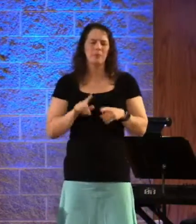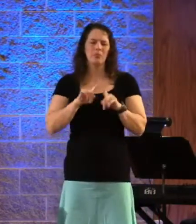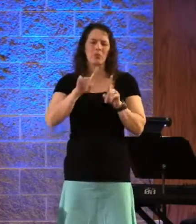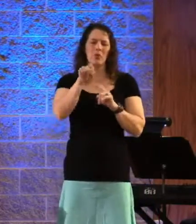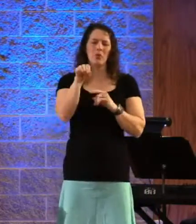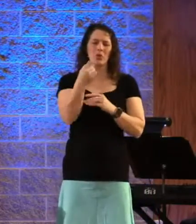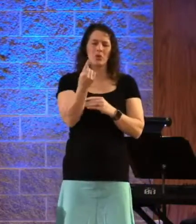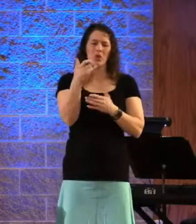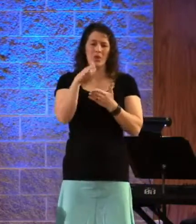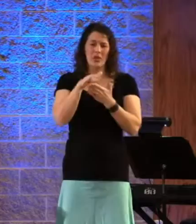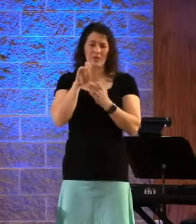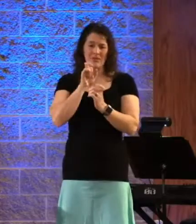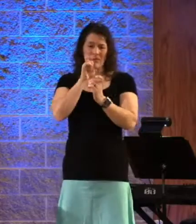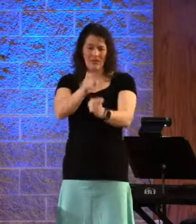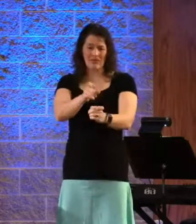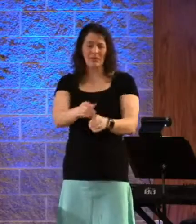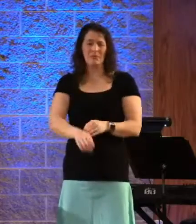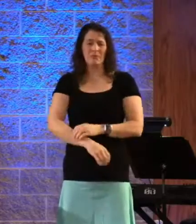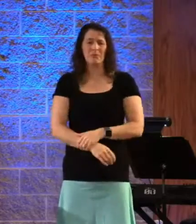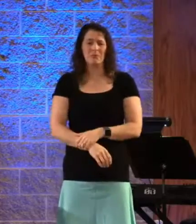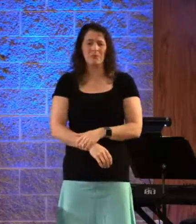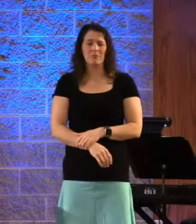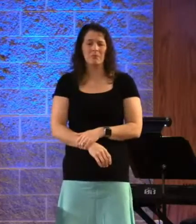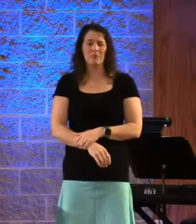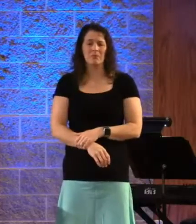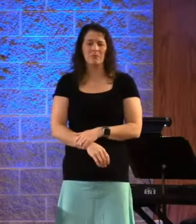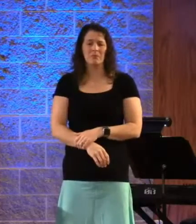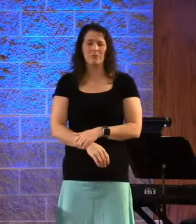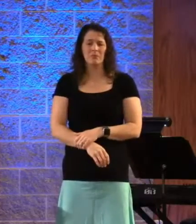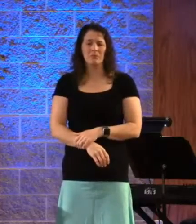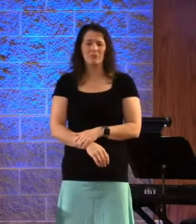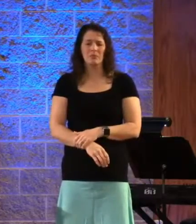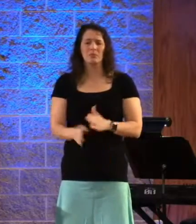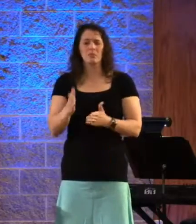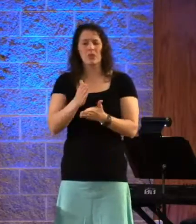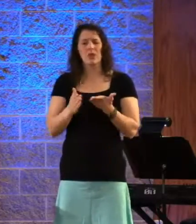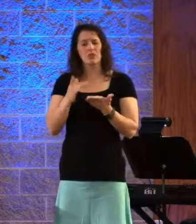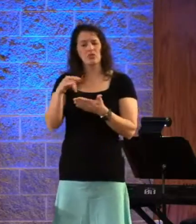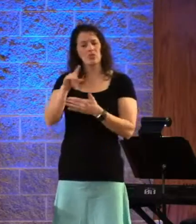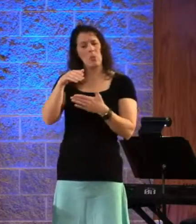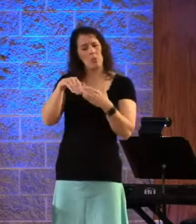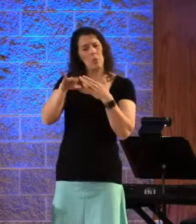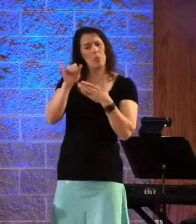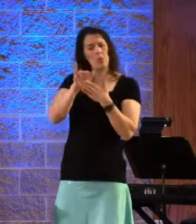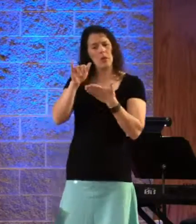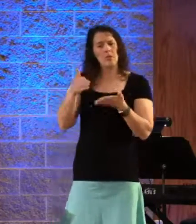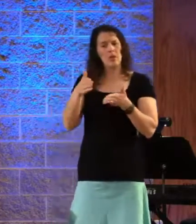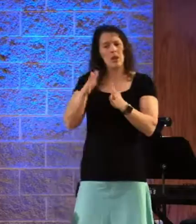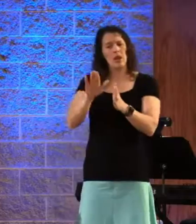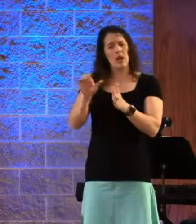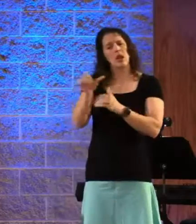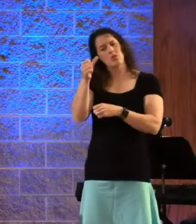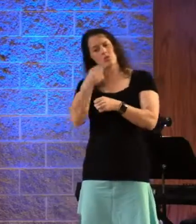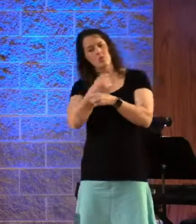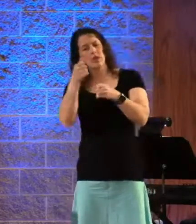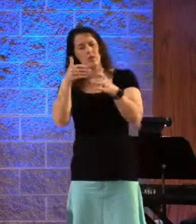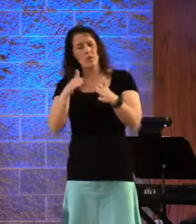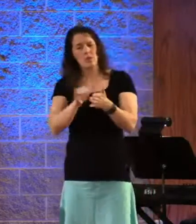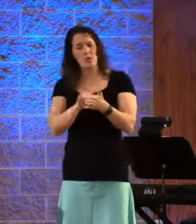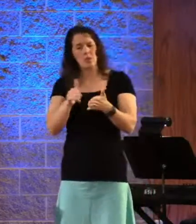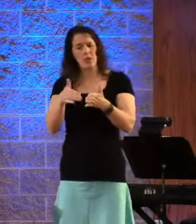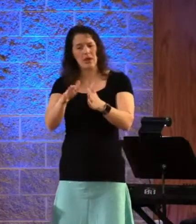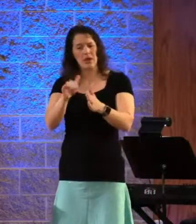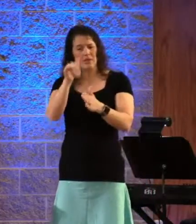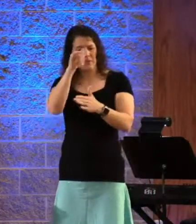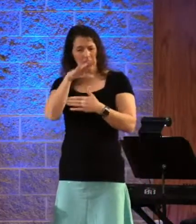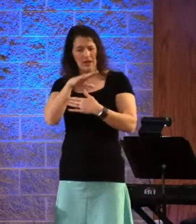given. For some are eunuchs because they were born that way, others were made that way by men, and others have renounced marriage